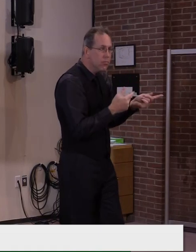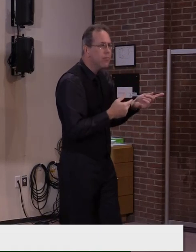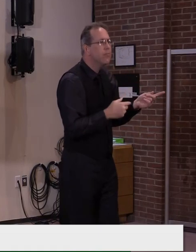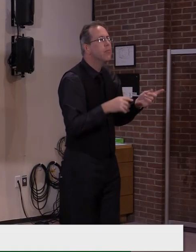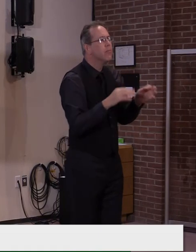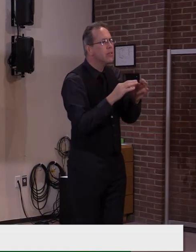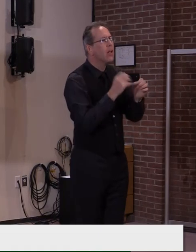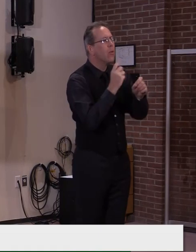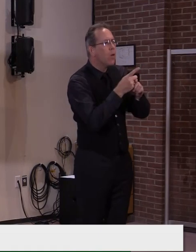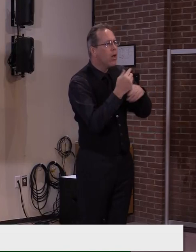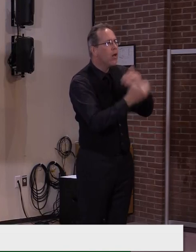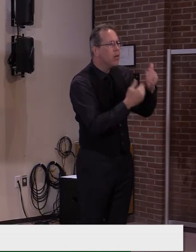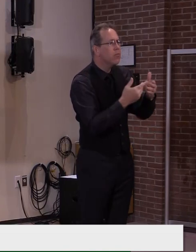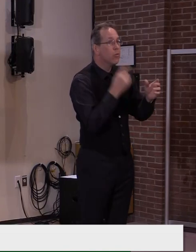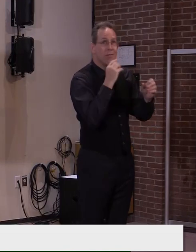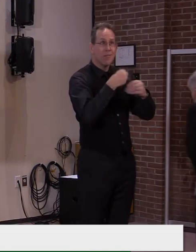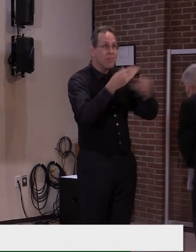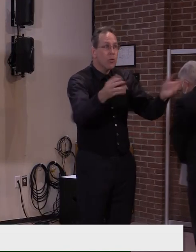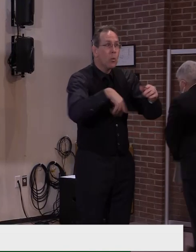later in the month.